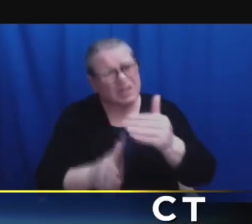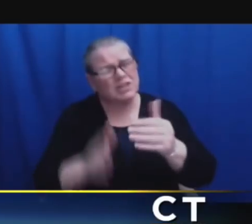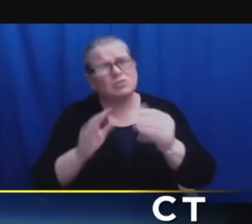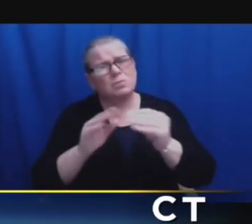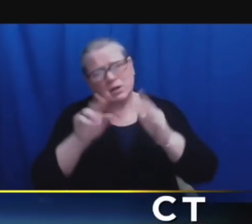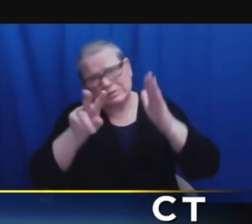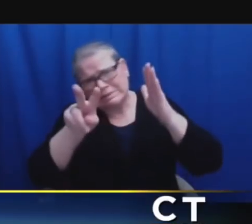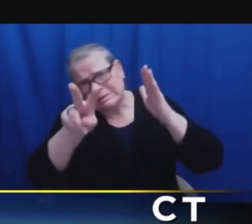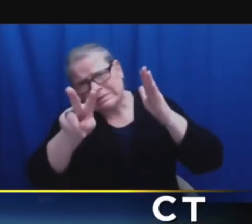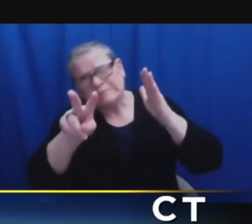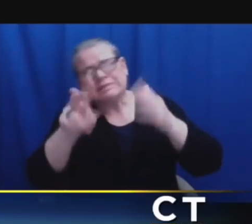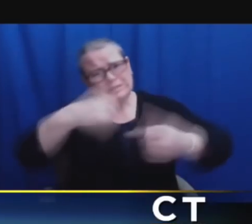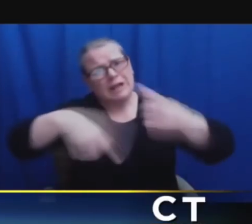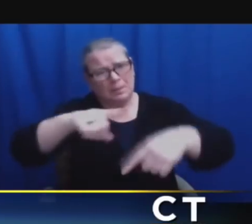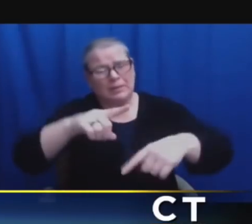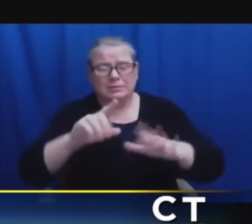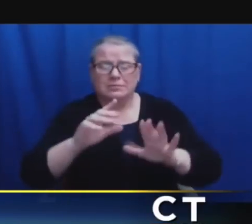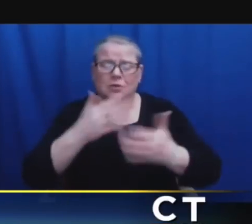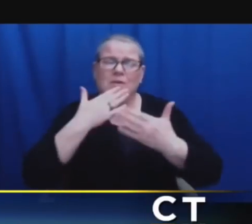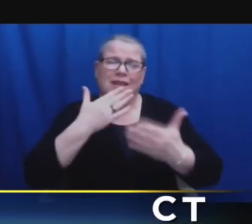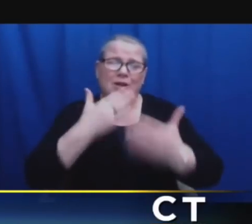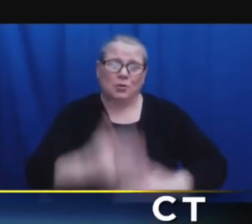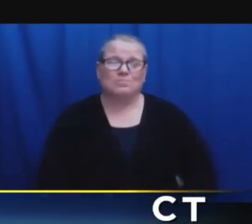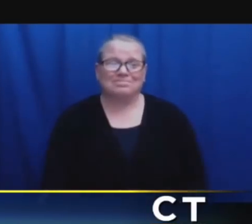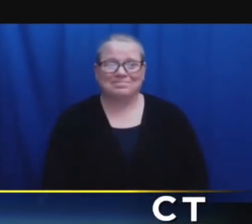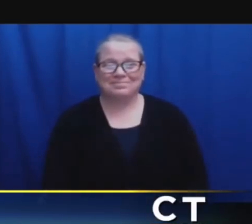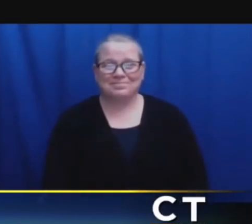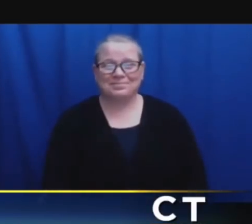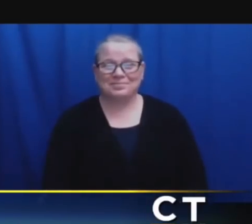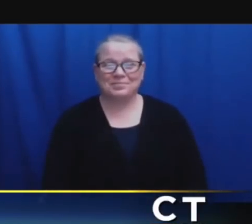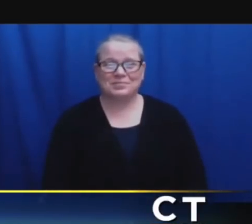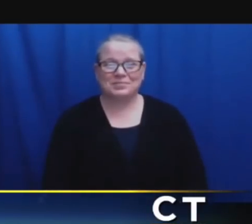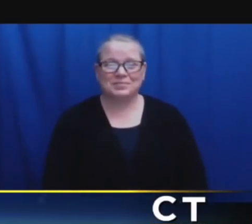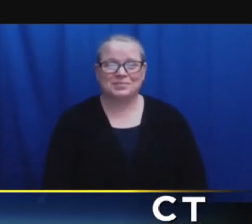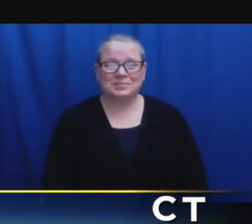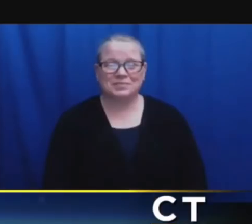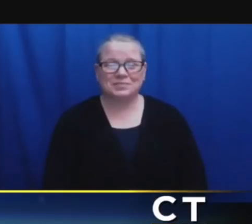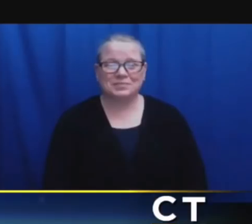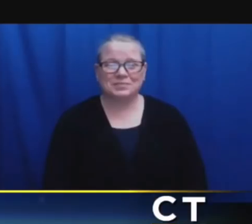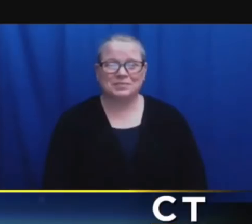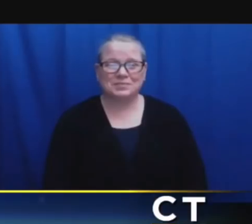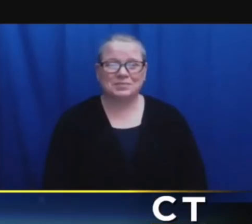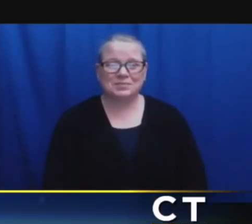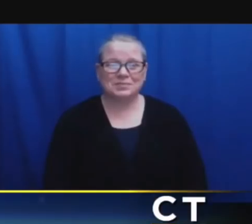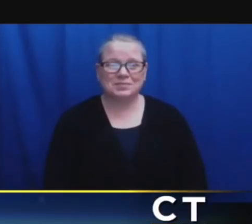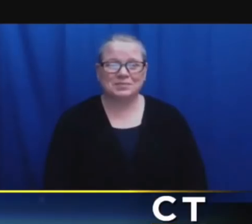Thanks, everybody. Thank you. Thank you.